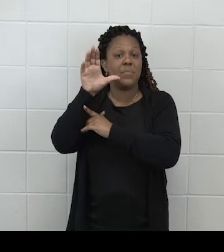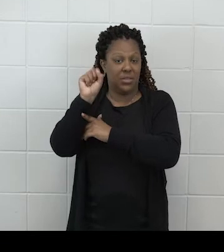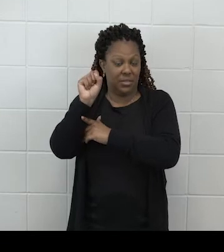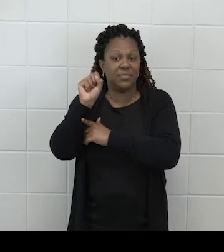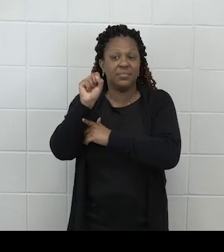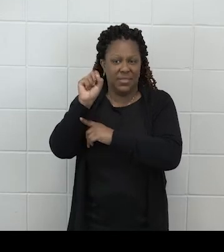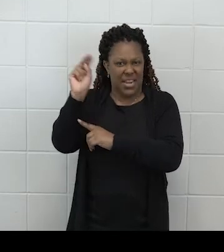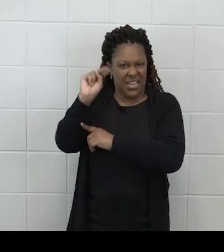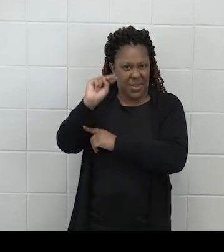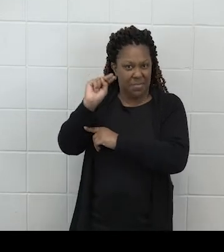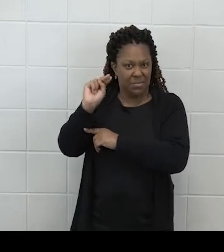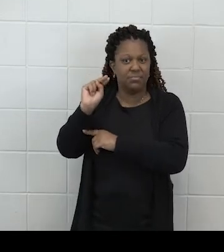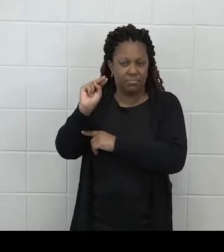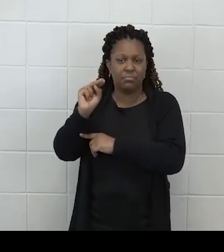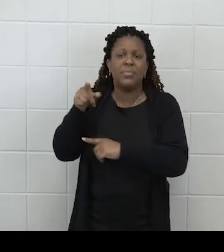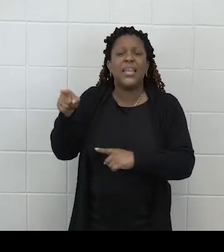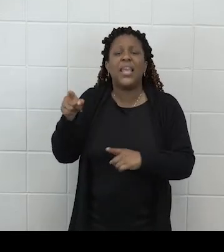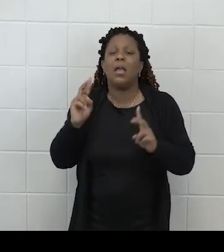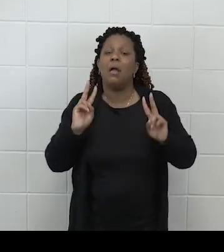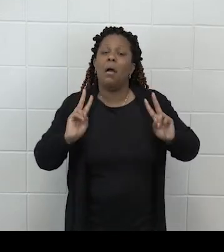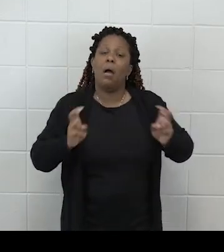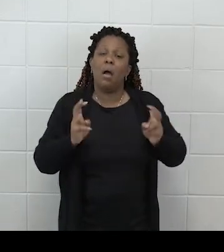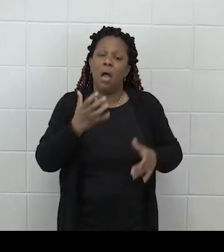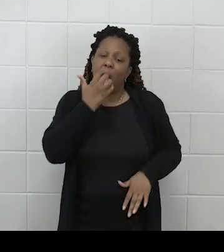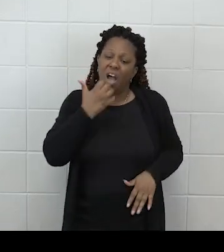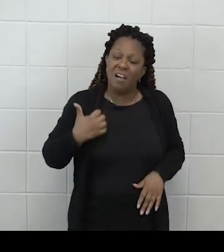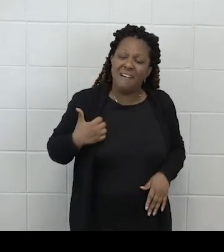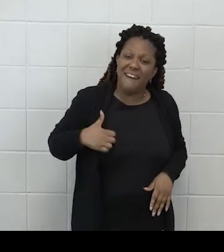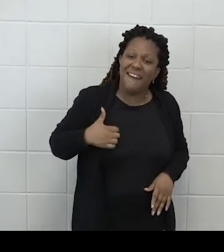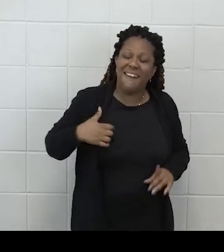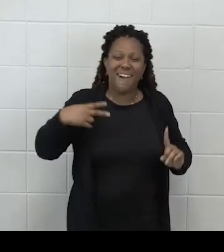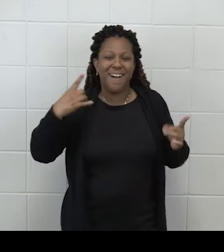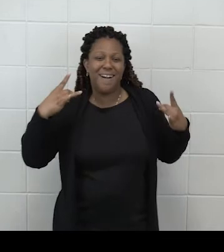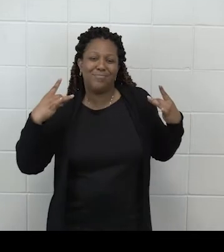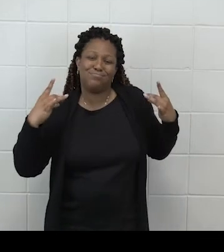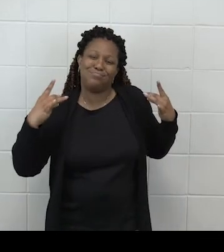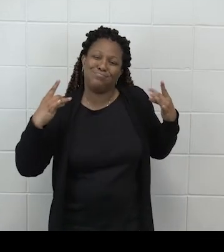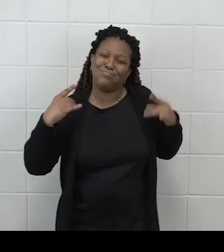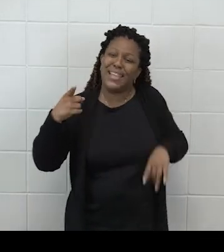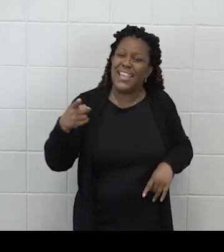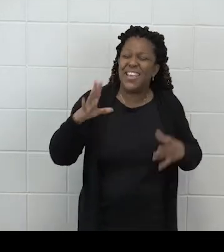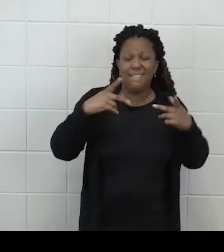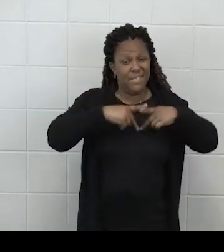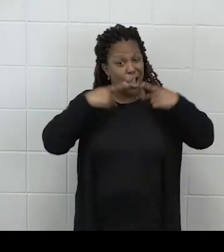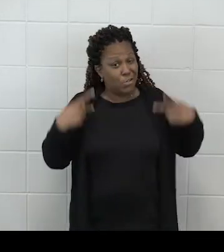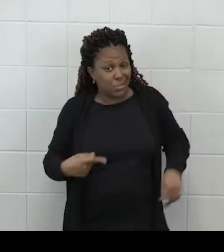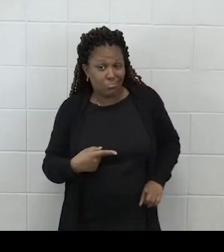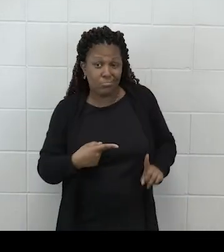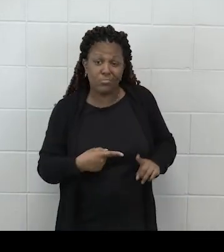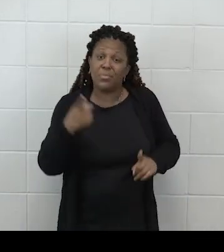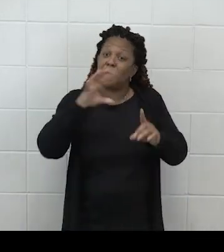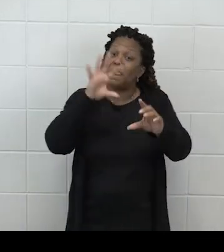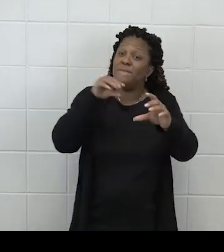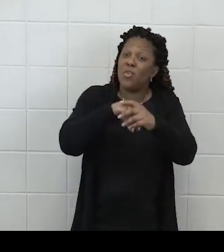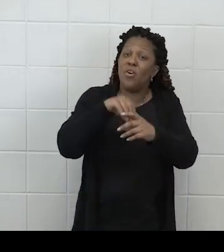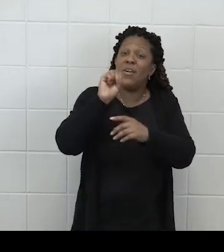shot in this religious world of his day. He was a Pharisee and a member of the Sanhedrin. In other words,